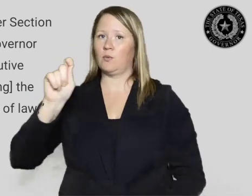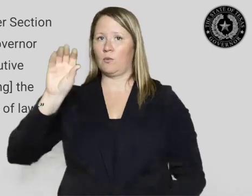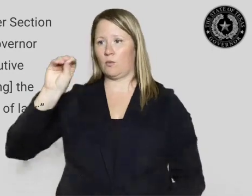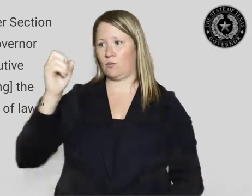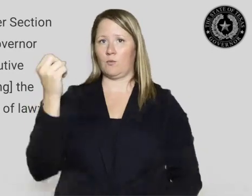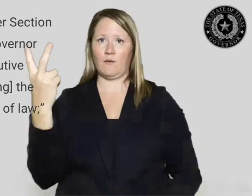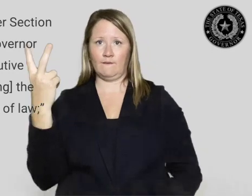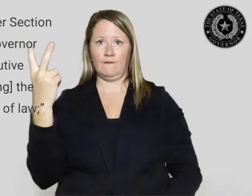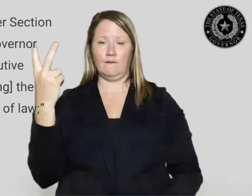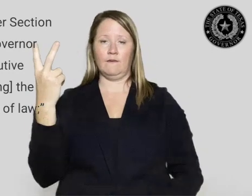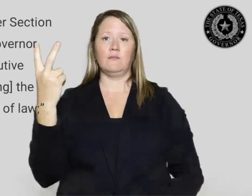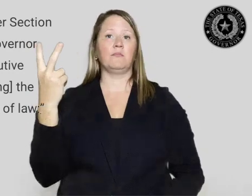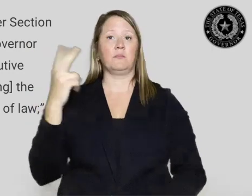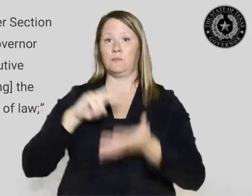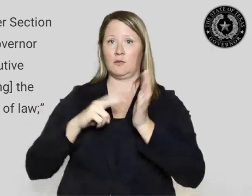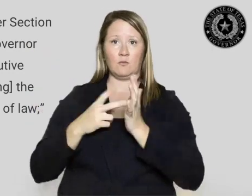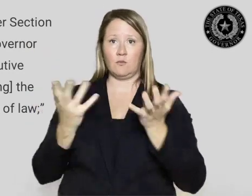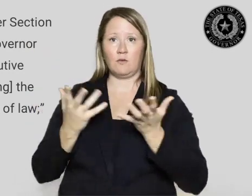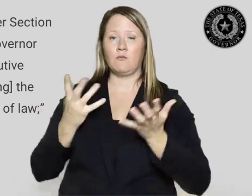whereas under Section